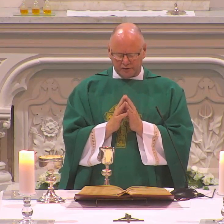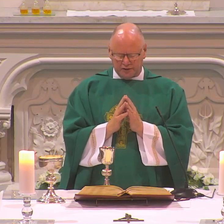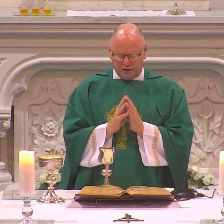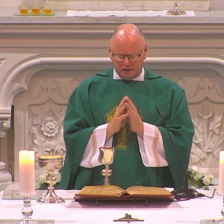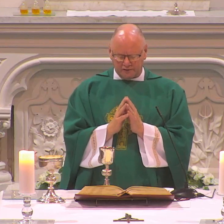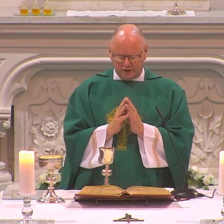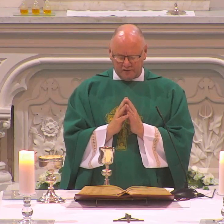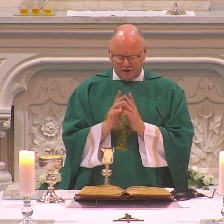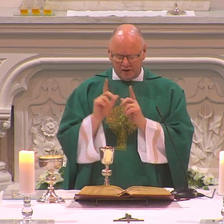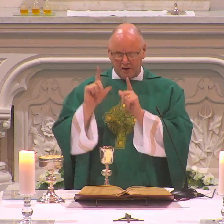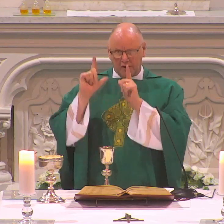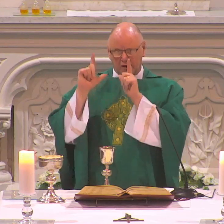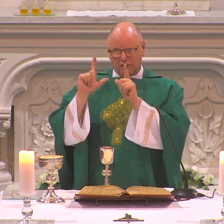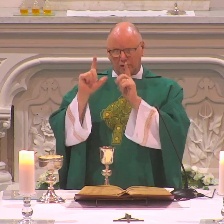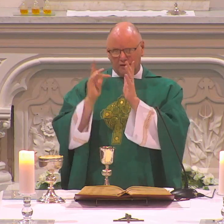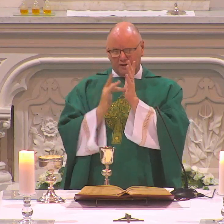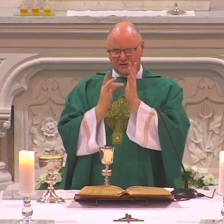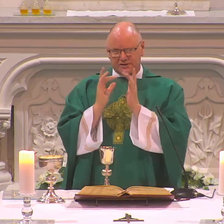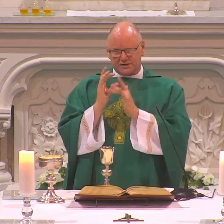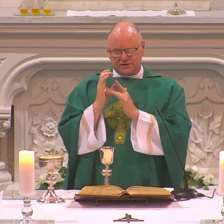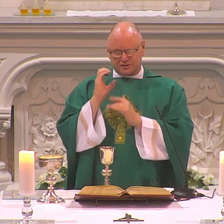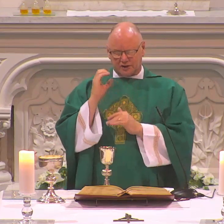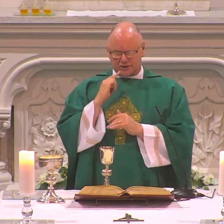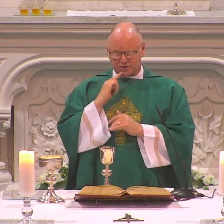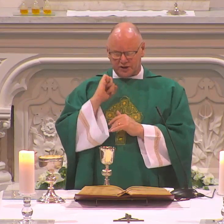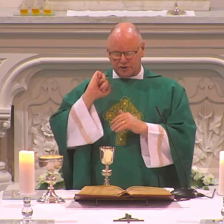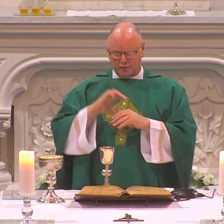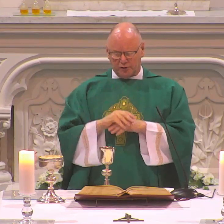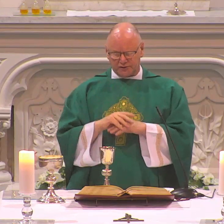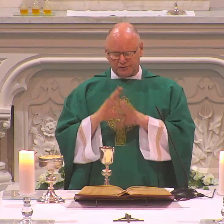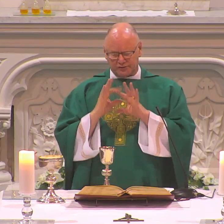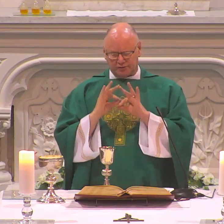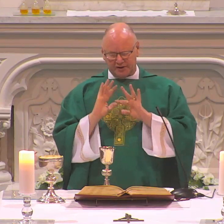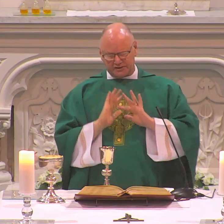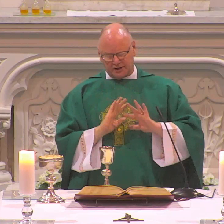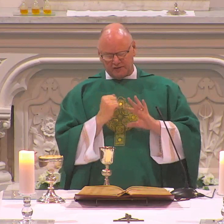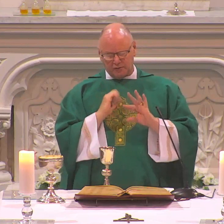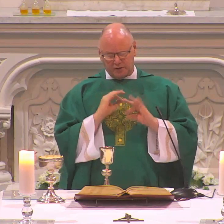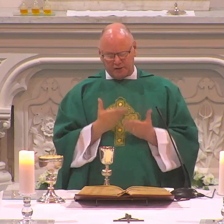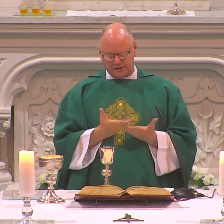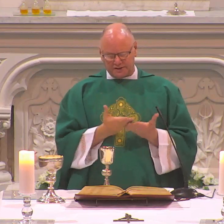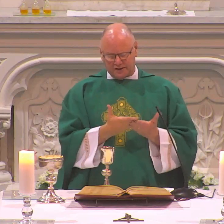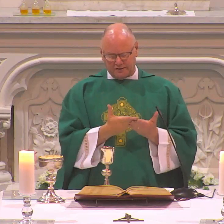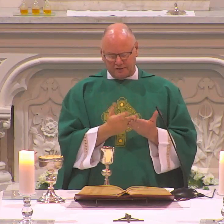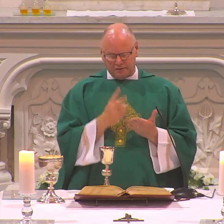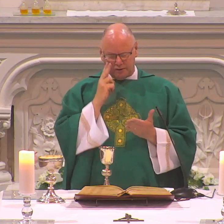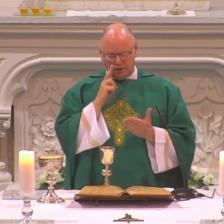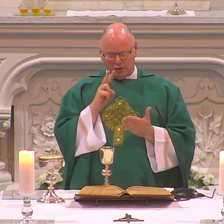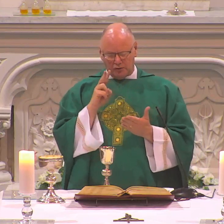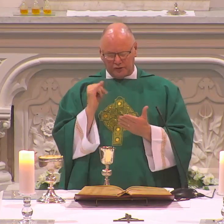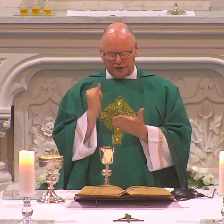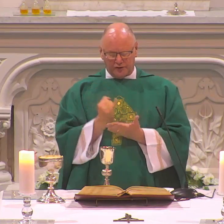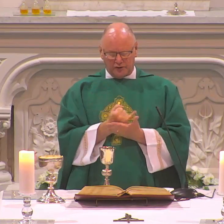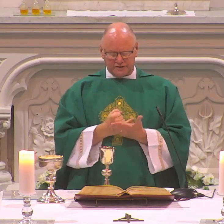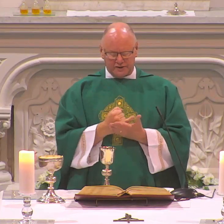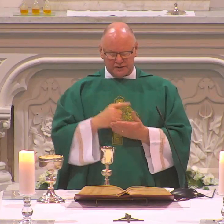yours now and forever. Lord Jesus Christ, who said to your apostles, Peace I leave you, my peace I give you, look